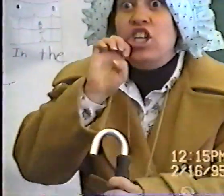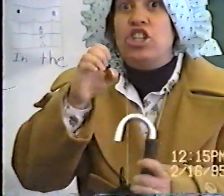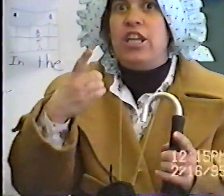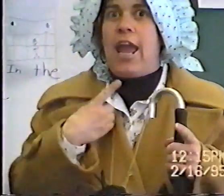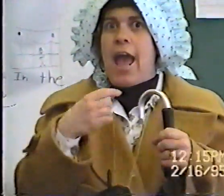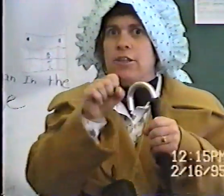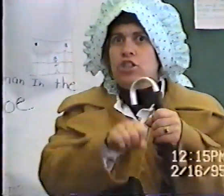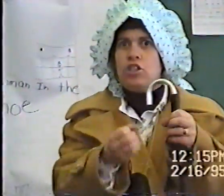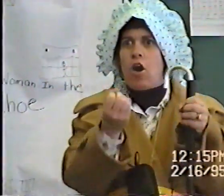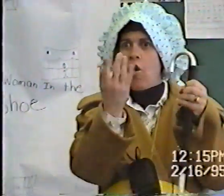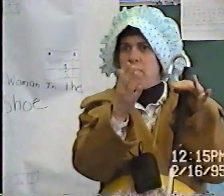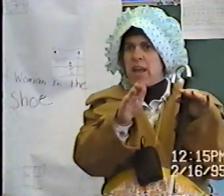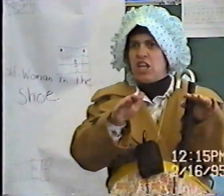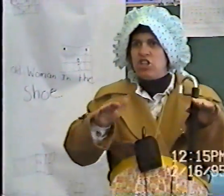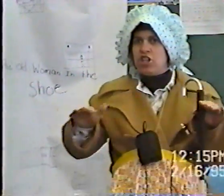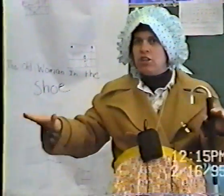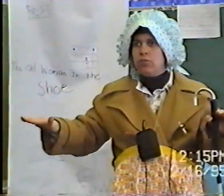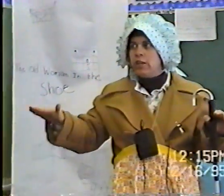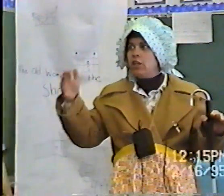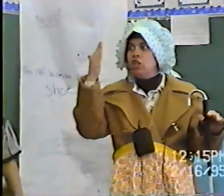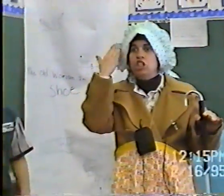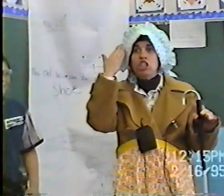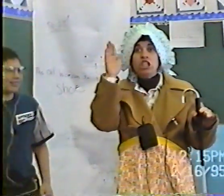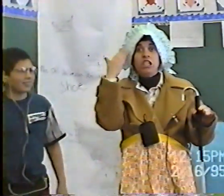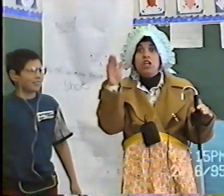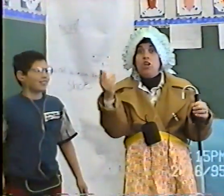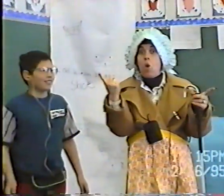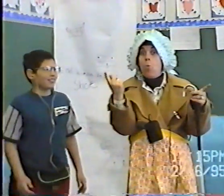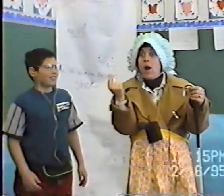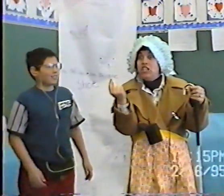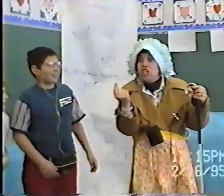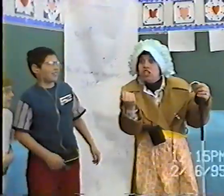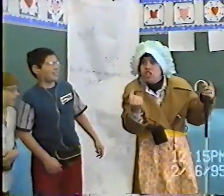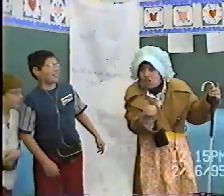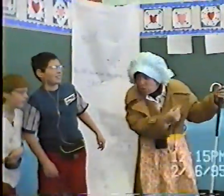She had so many children, she didn't know what to do.